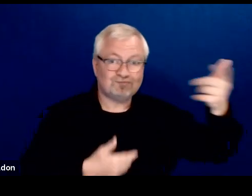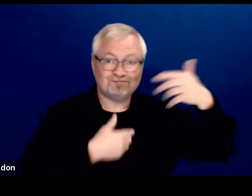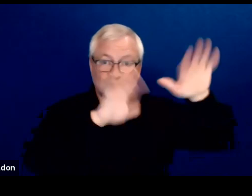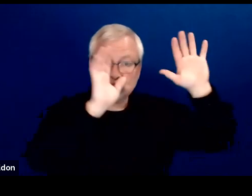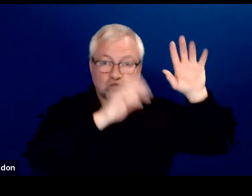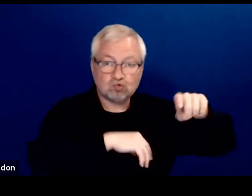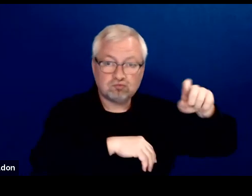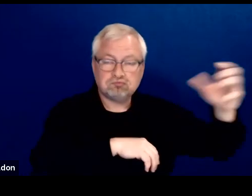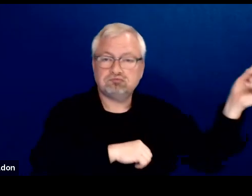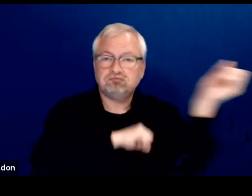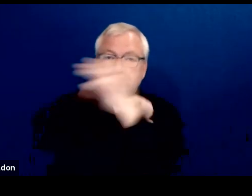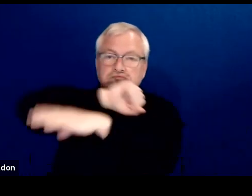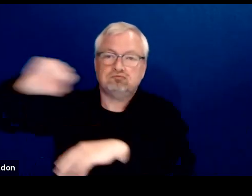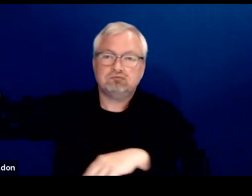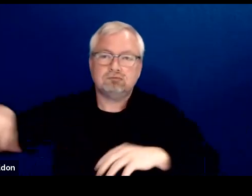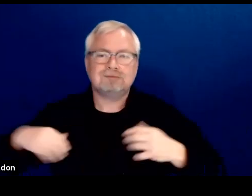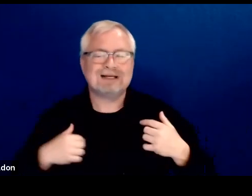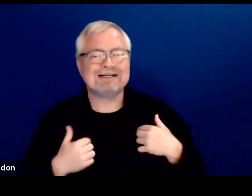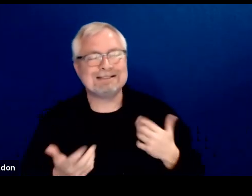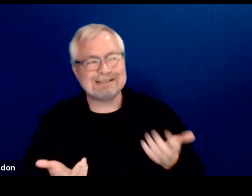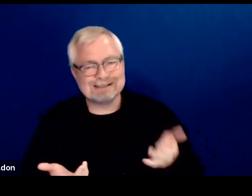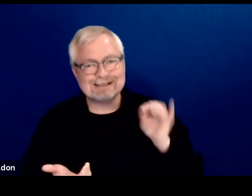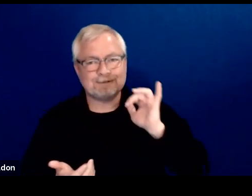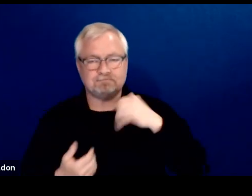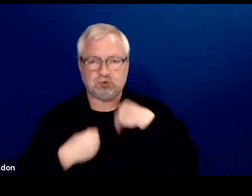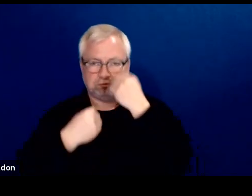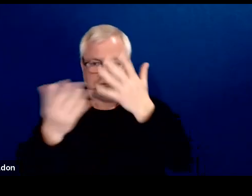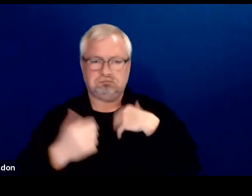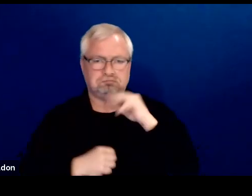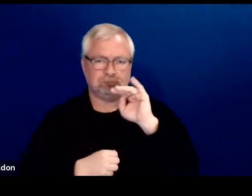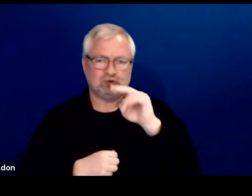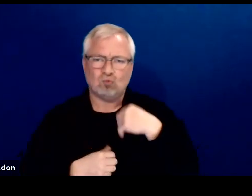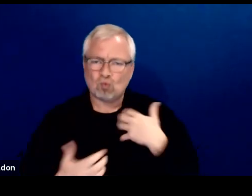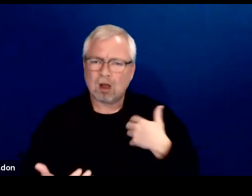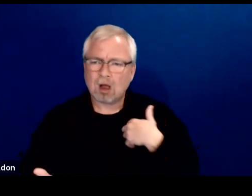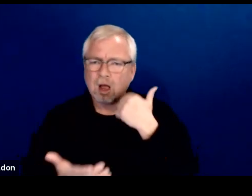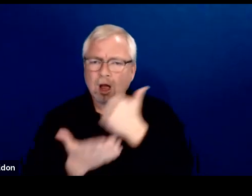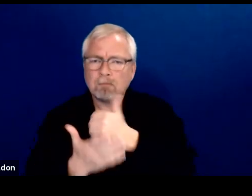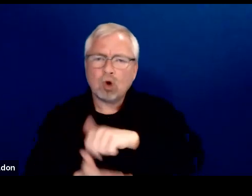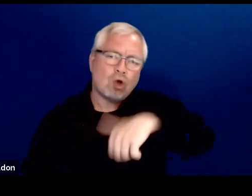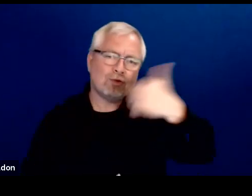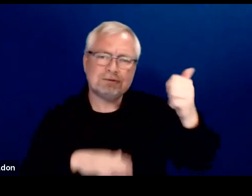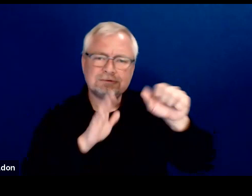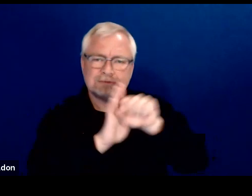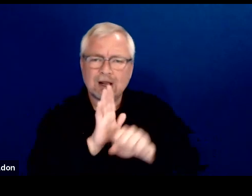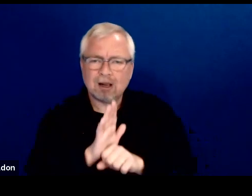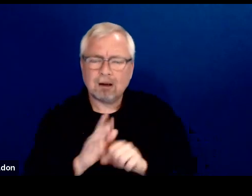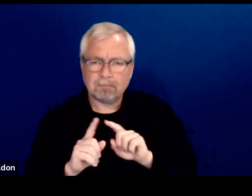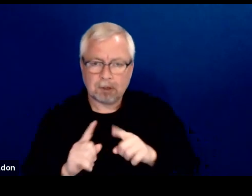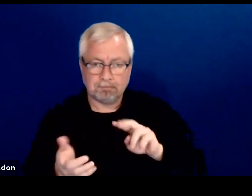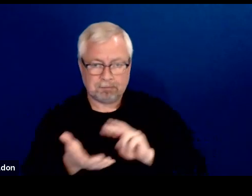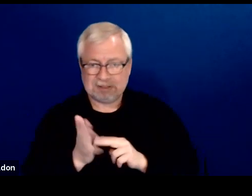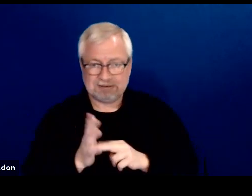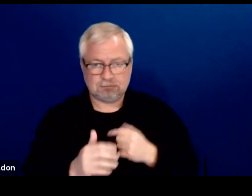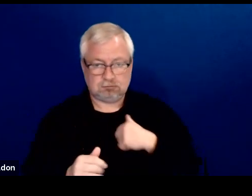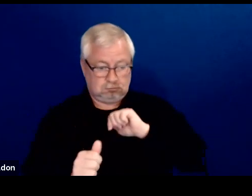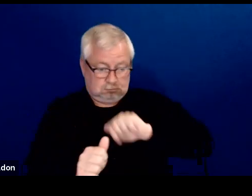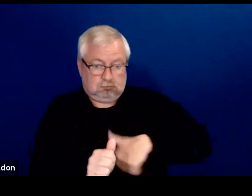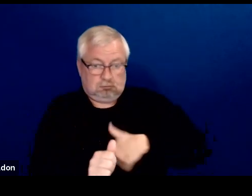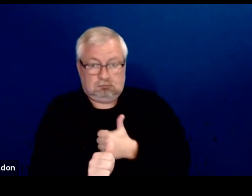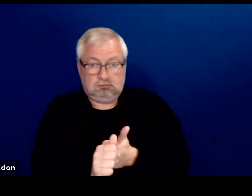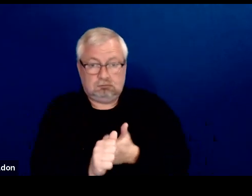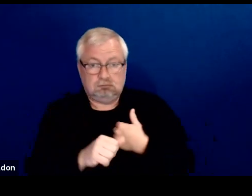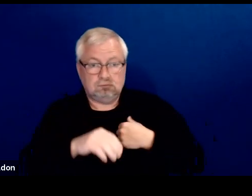willing to help every other state. We just don't have the capacity in reserve at this point in time, and it's reckless for us not to figure out how to get to that